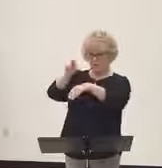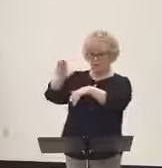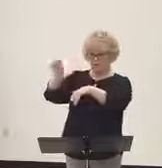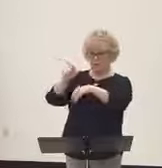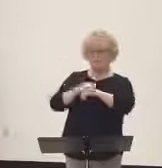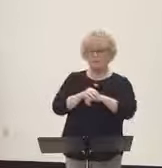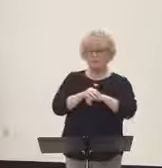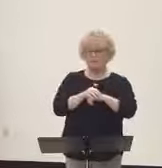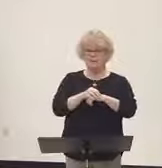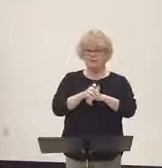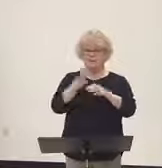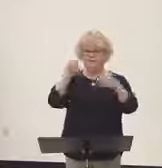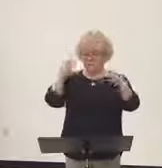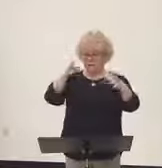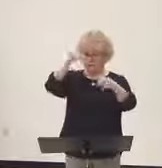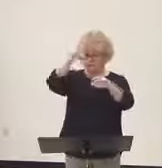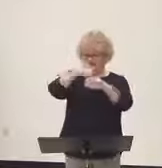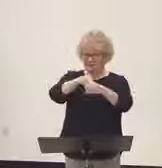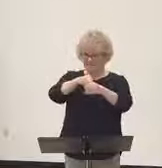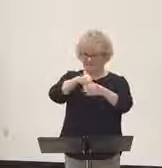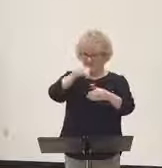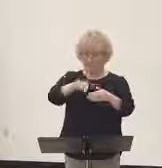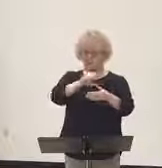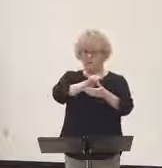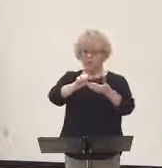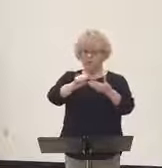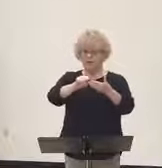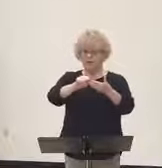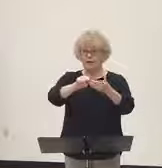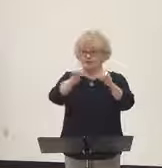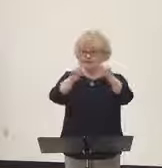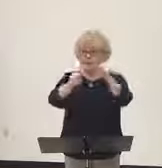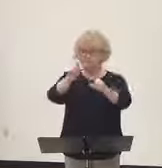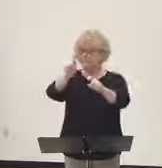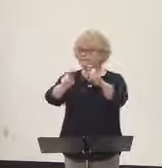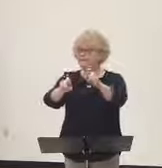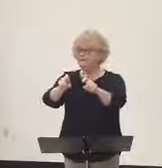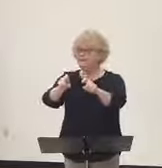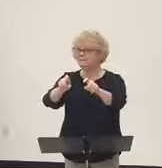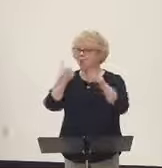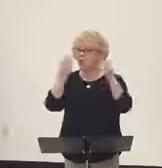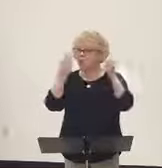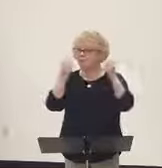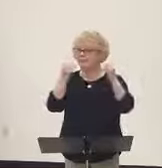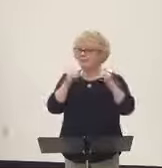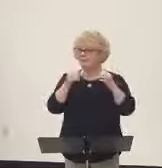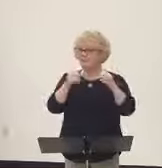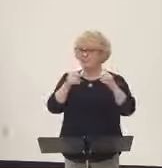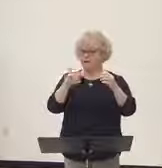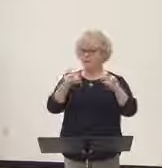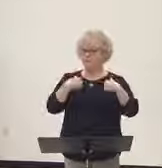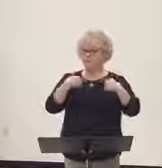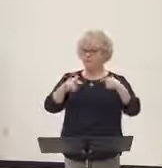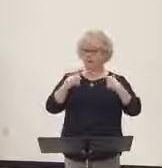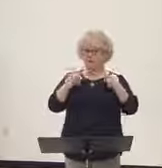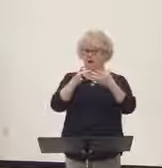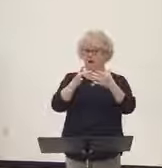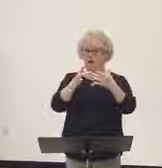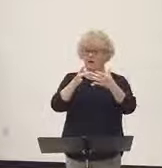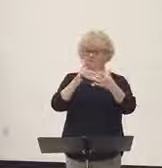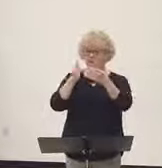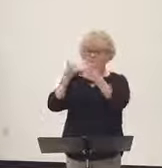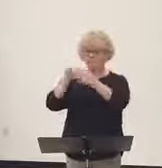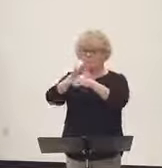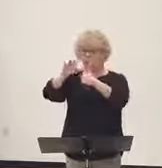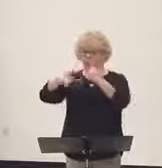church is installed, and this week we'll be testing it. Hopefully we'll be able to live stream all of our